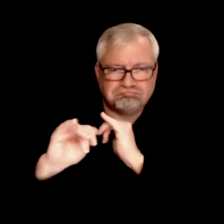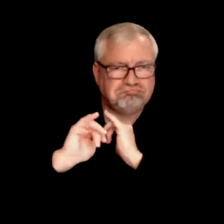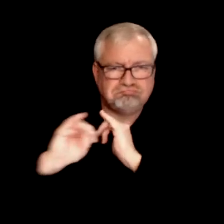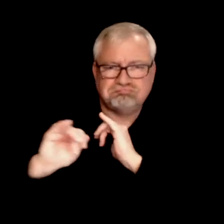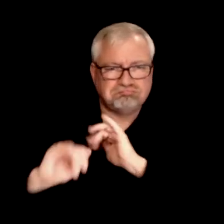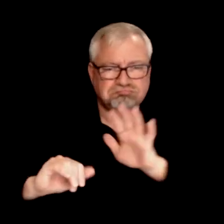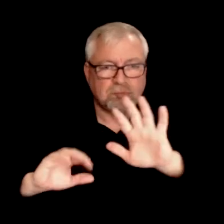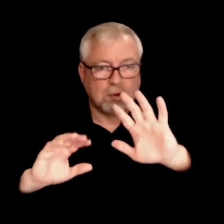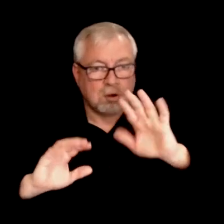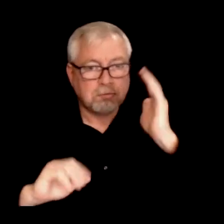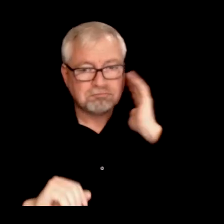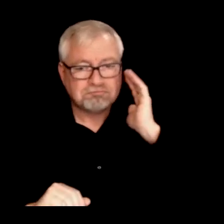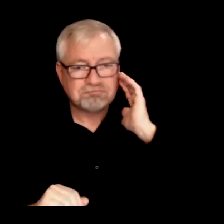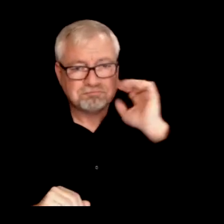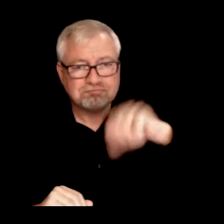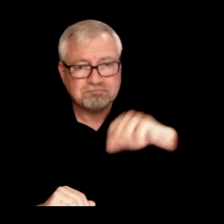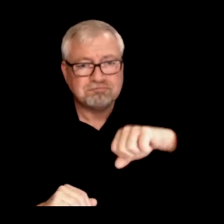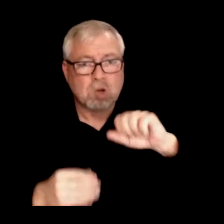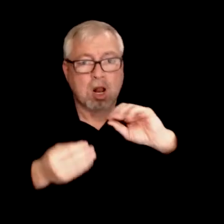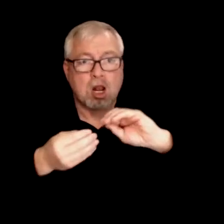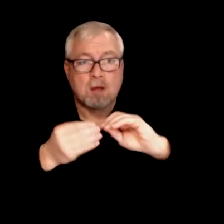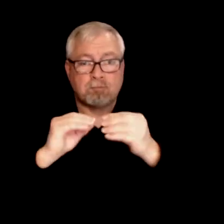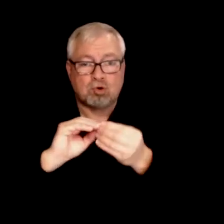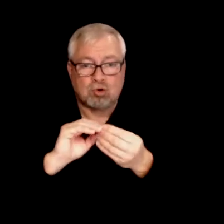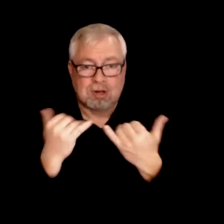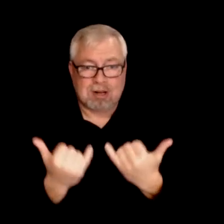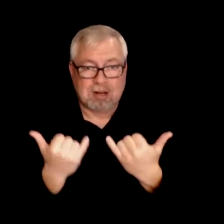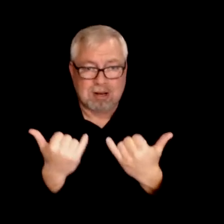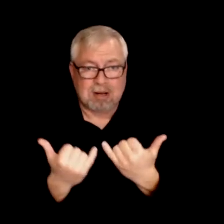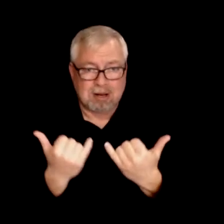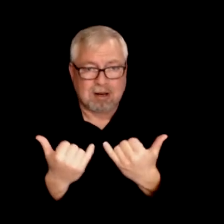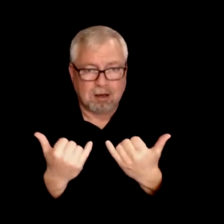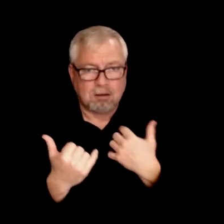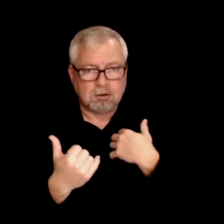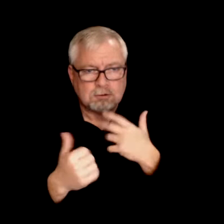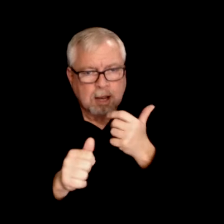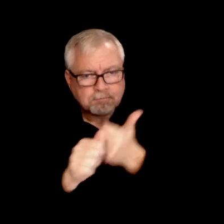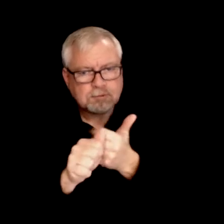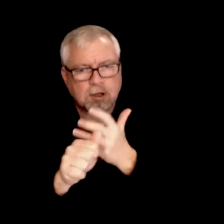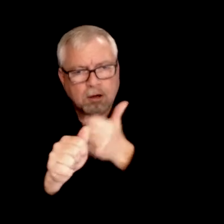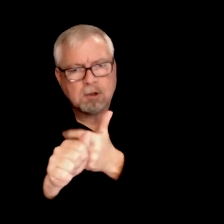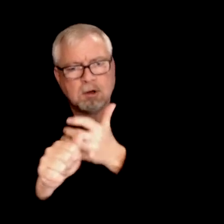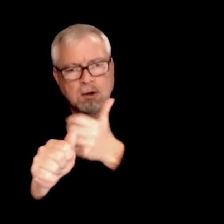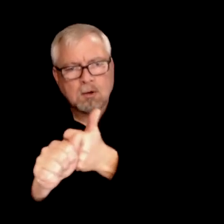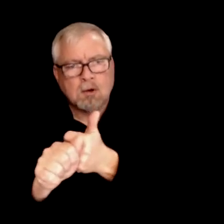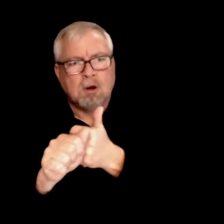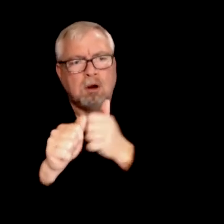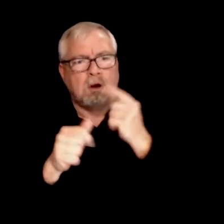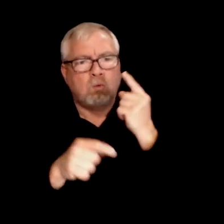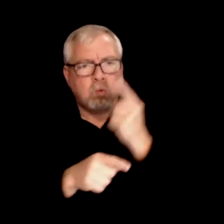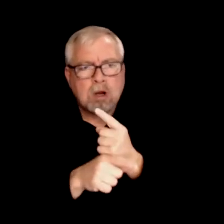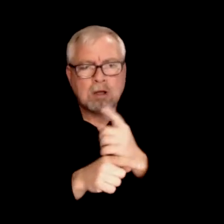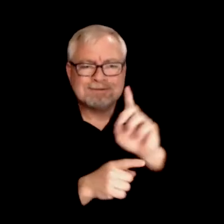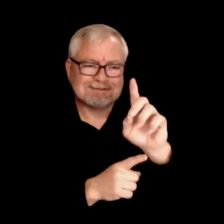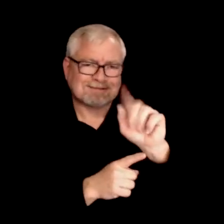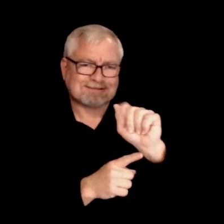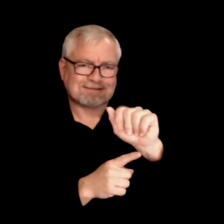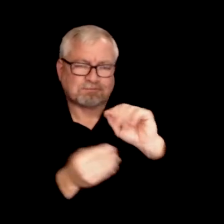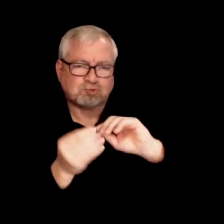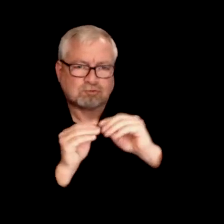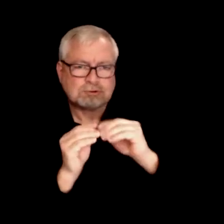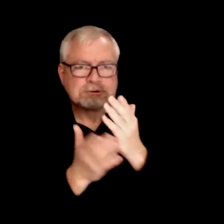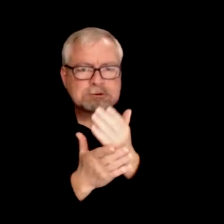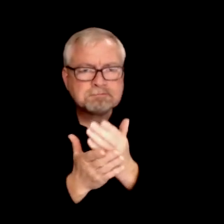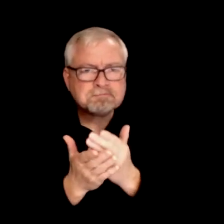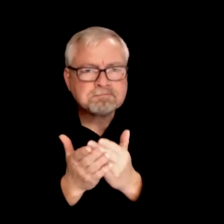know, you want to have data, as much data as you possibly can, but yes, a couple of days won't make a difference. And I think as the commissioner